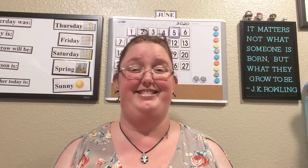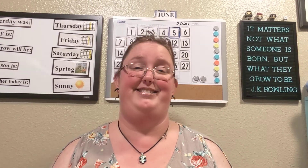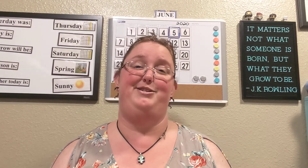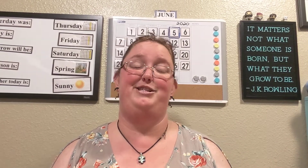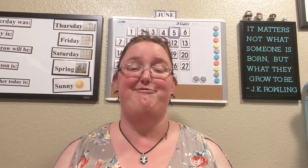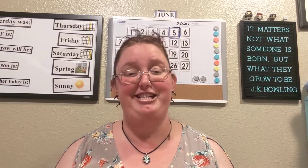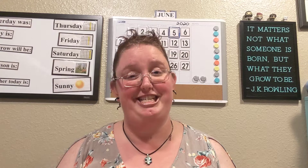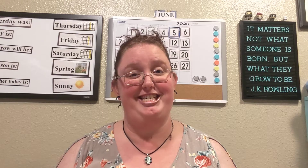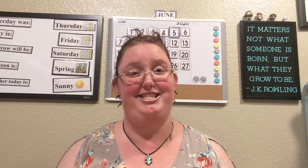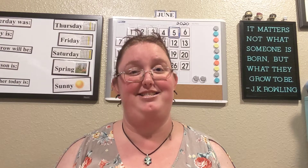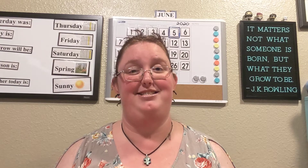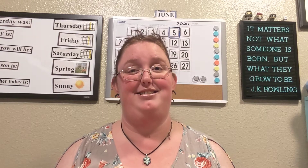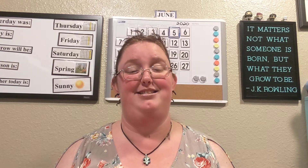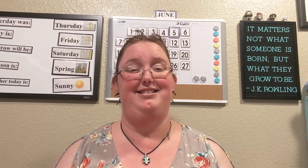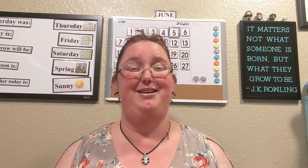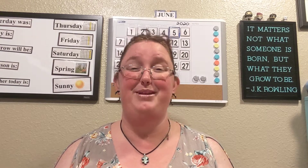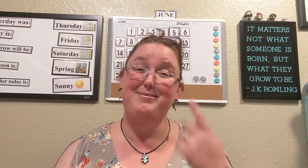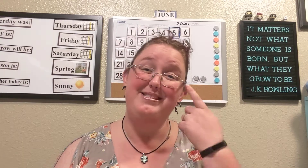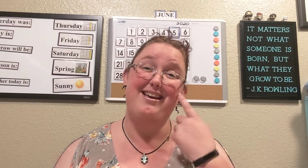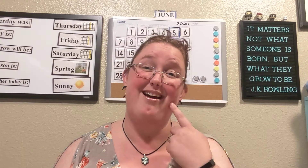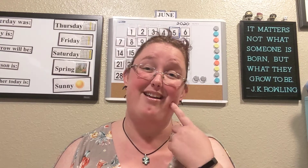the graduations. That makes me sad.